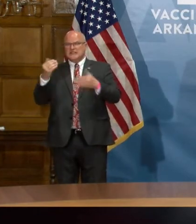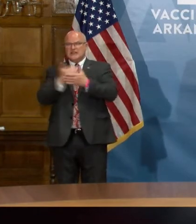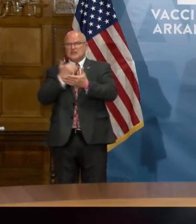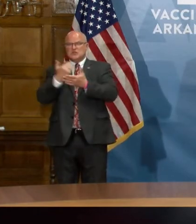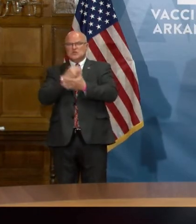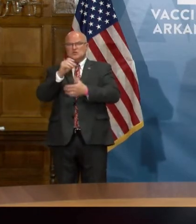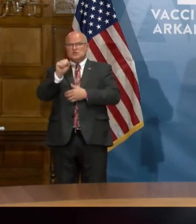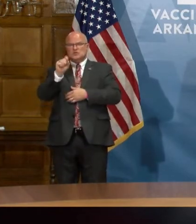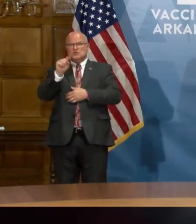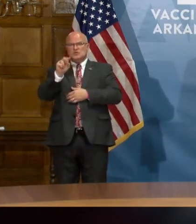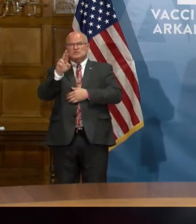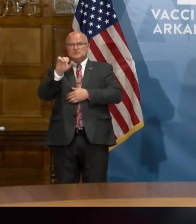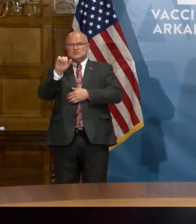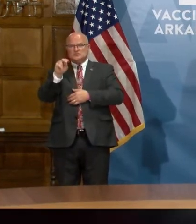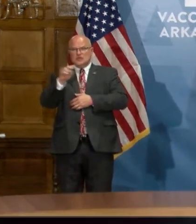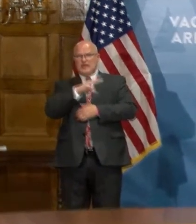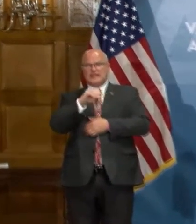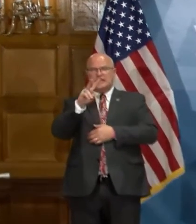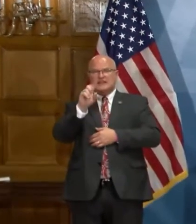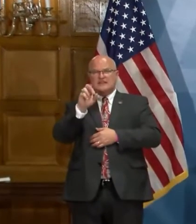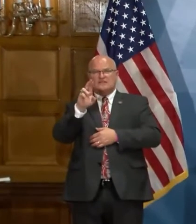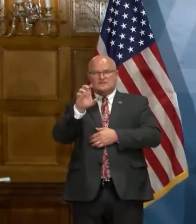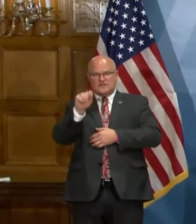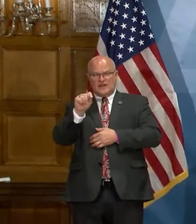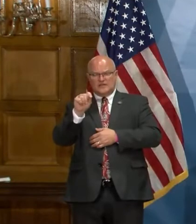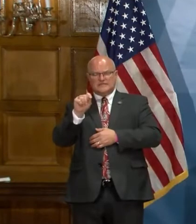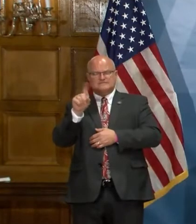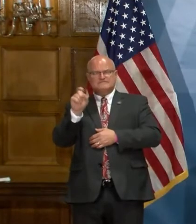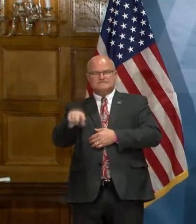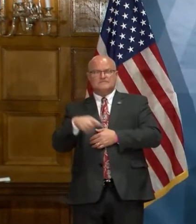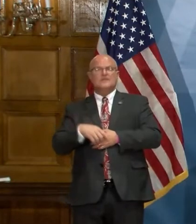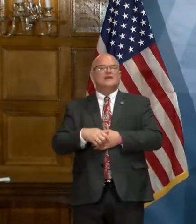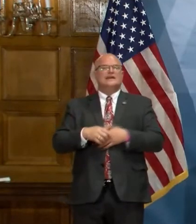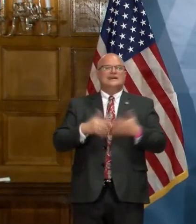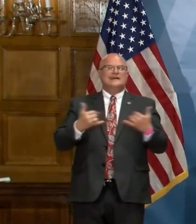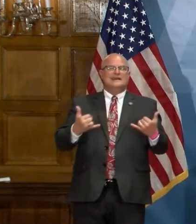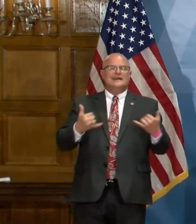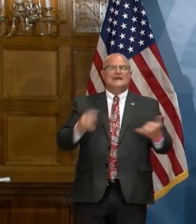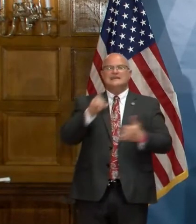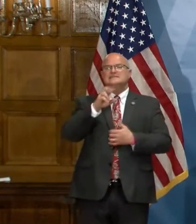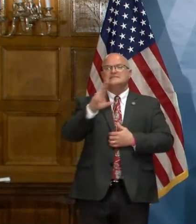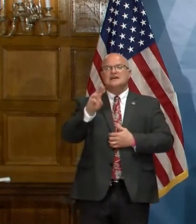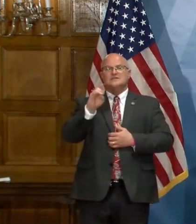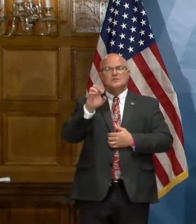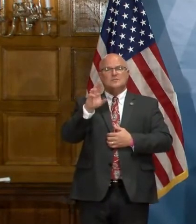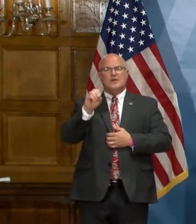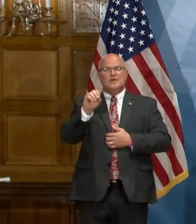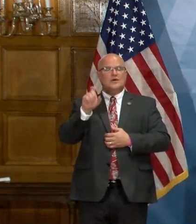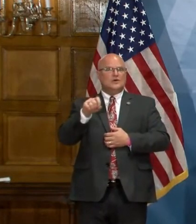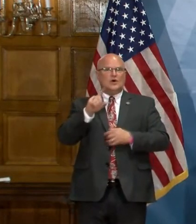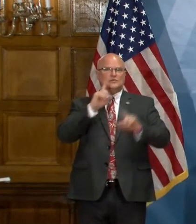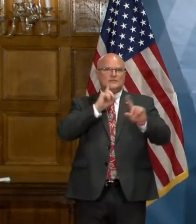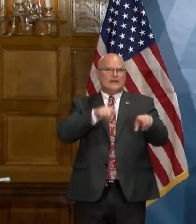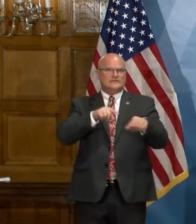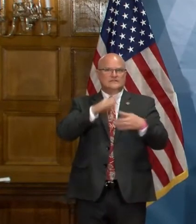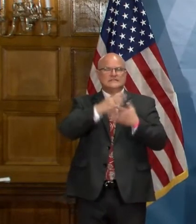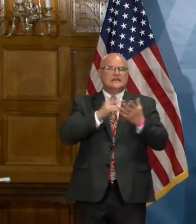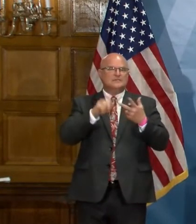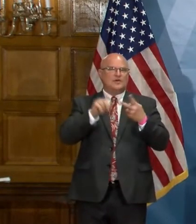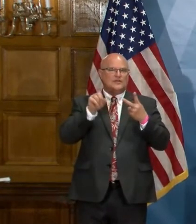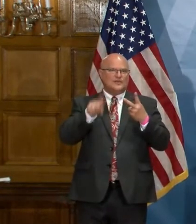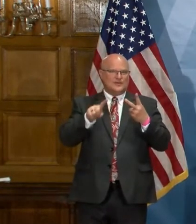concern? I'm going to let Dr. Romero comment on that. Before I do, I should have answered the second part